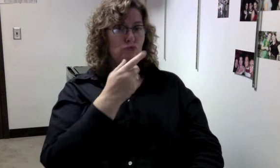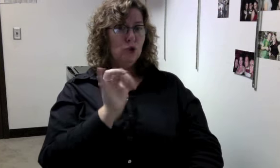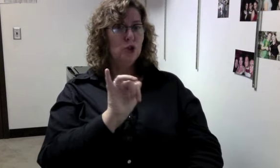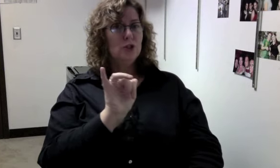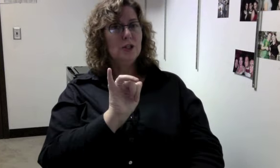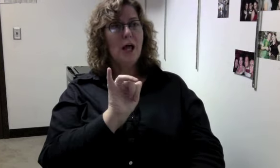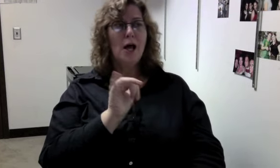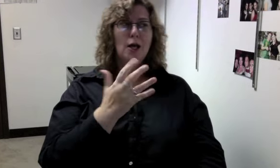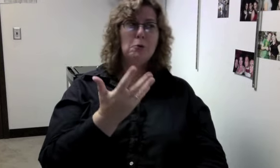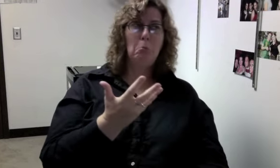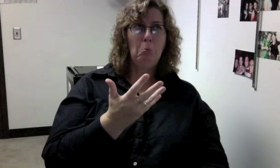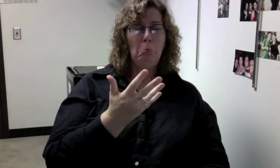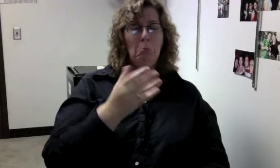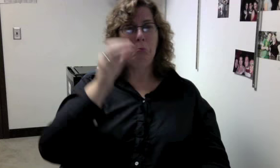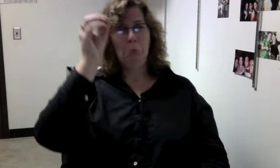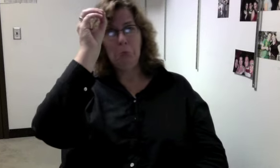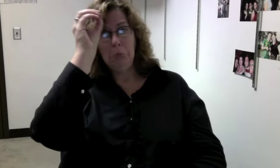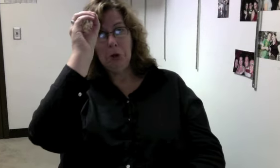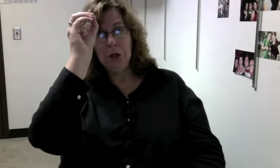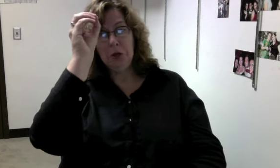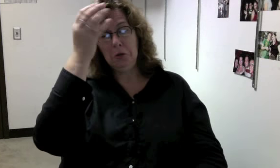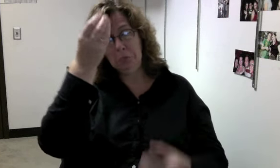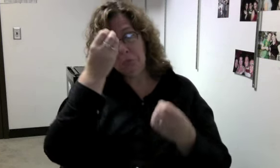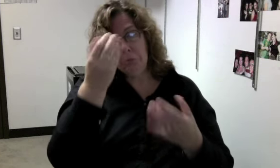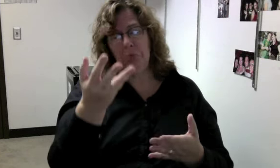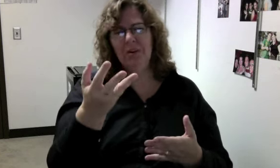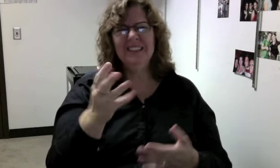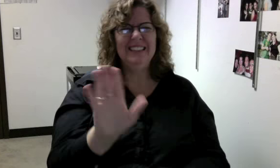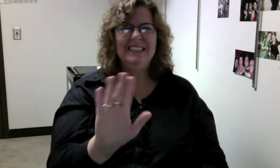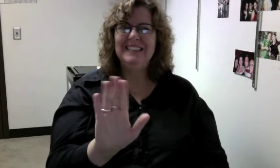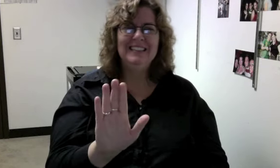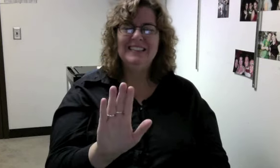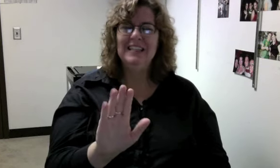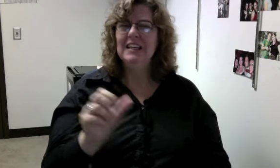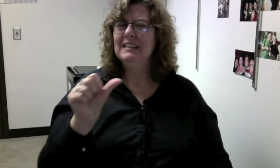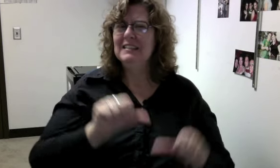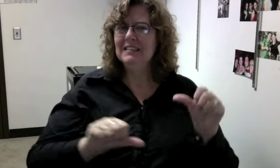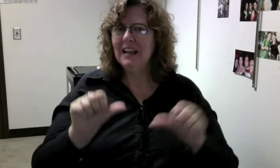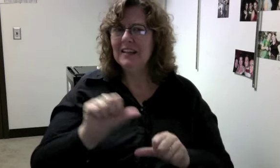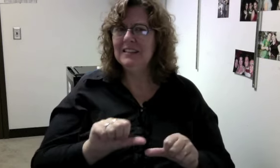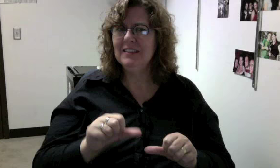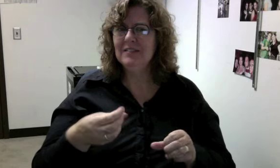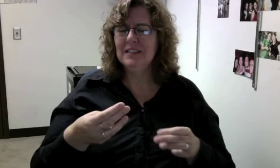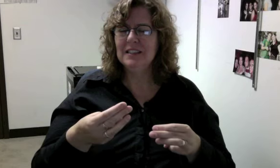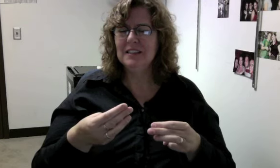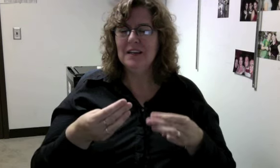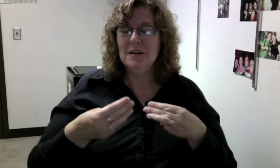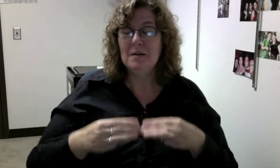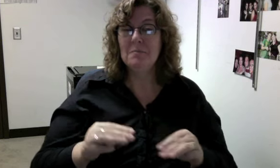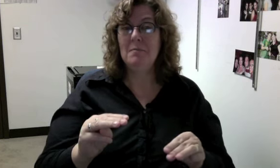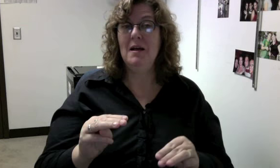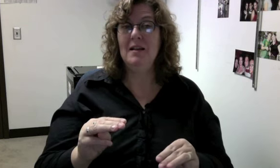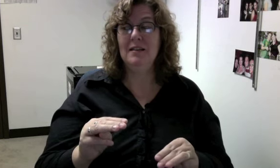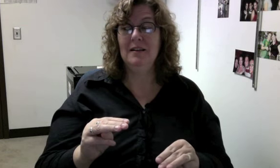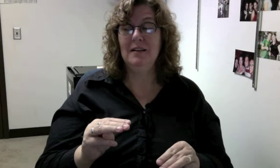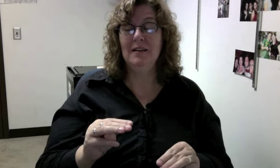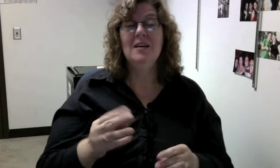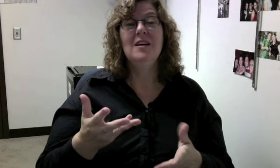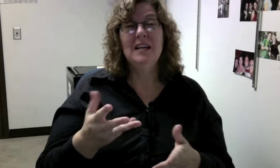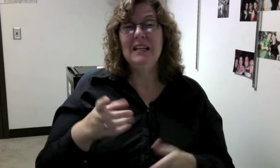to what we call qualify, or a lot of this with the scientific methods, you want somebody else to be able to repeat your experiment and get the same results. Well, if